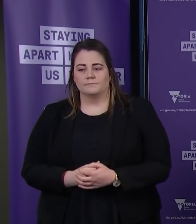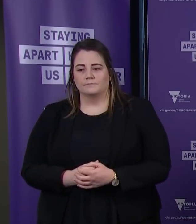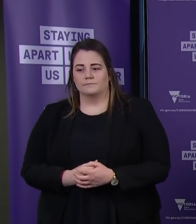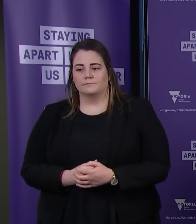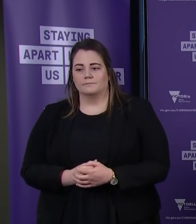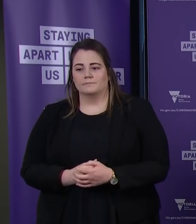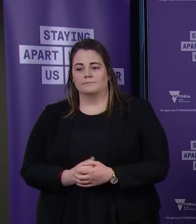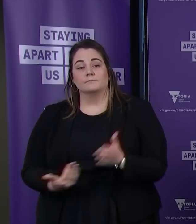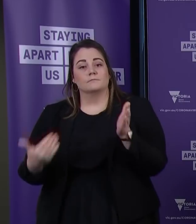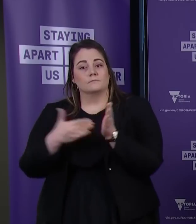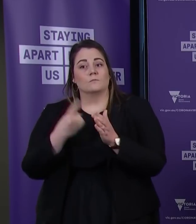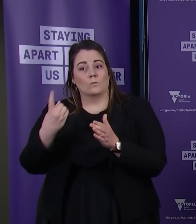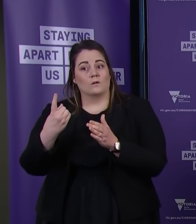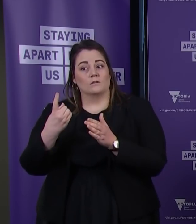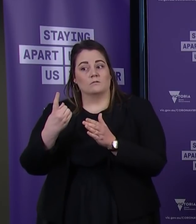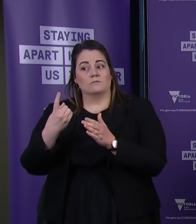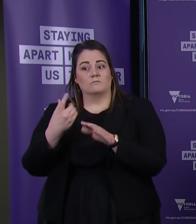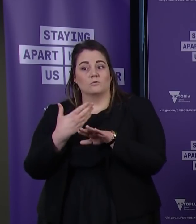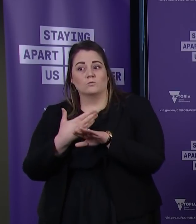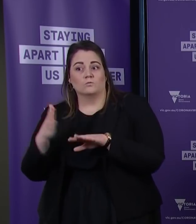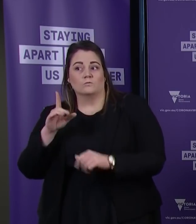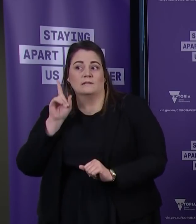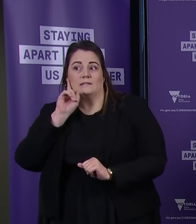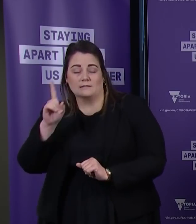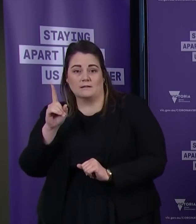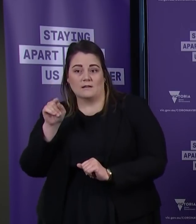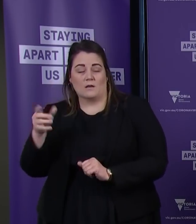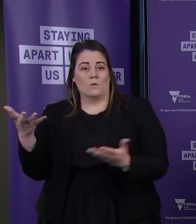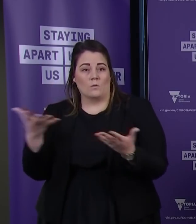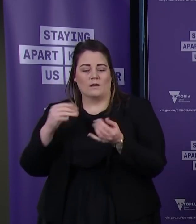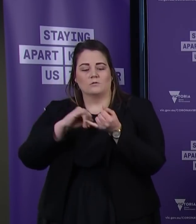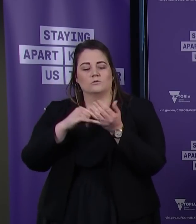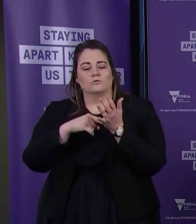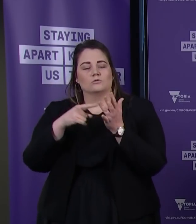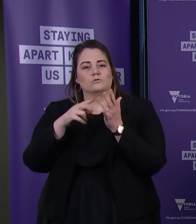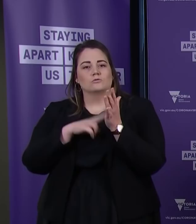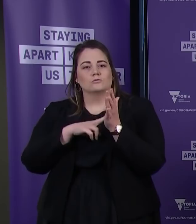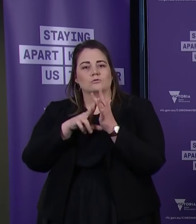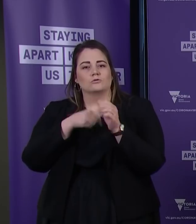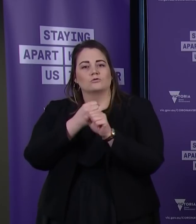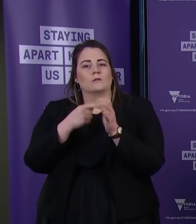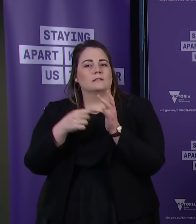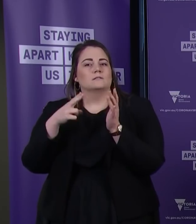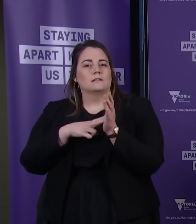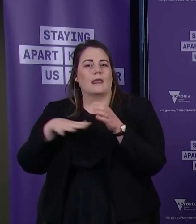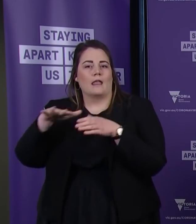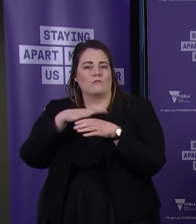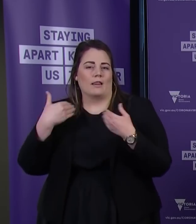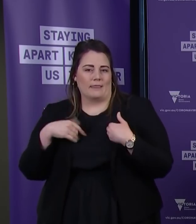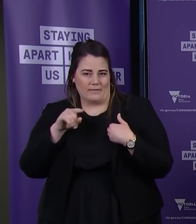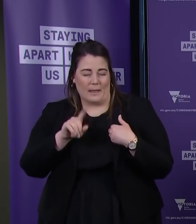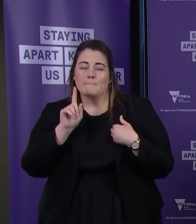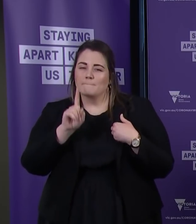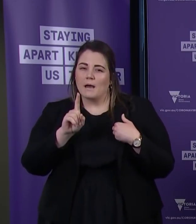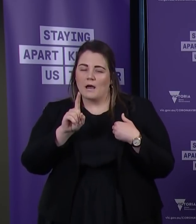one new case confirmed in the past 24 hours is in the Stonington local government area as their residence, but as I've